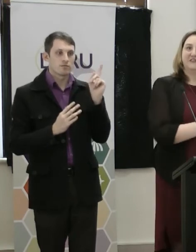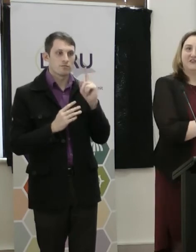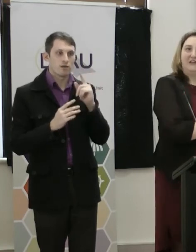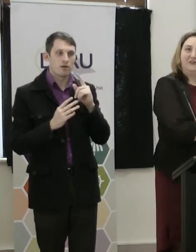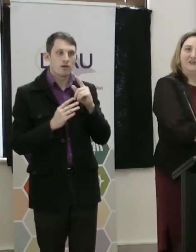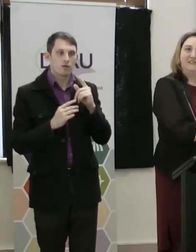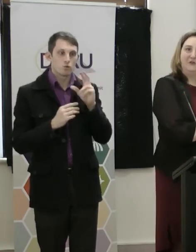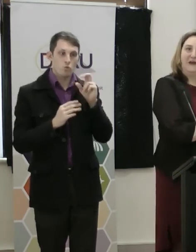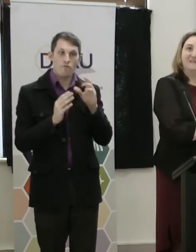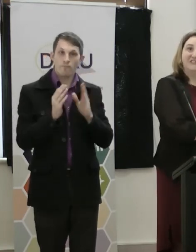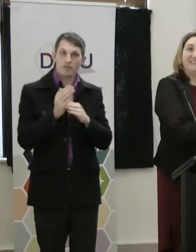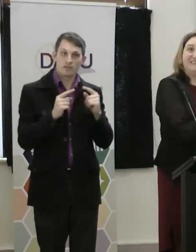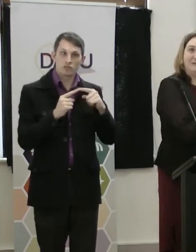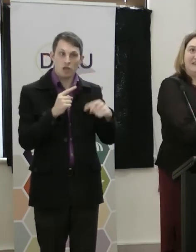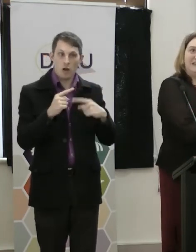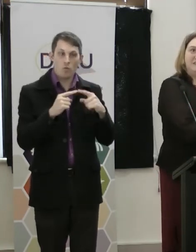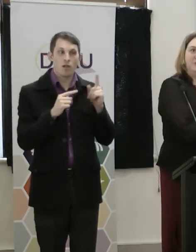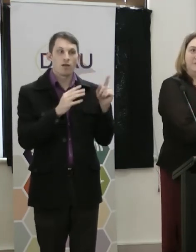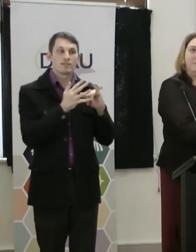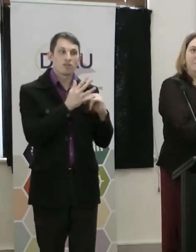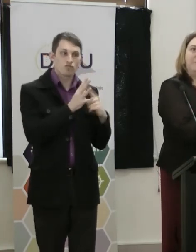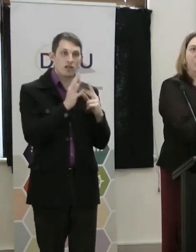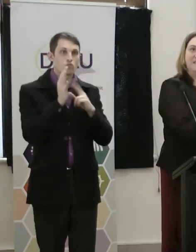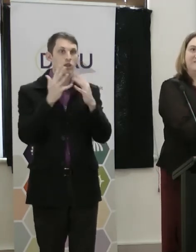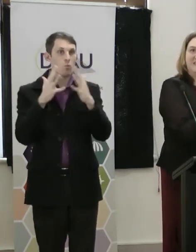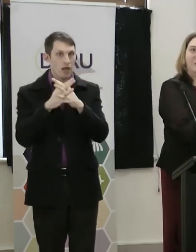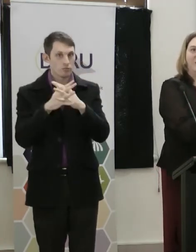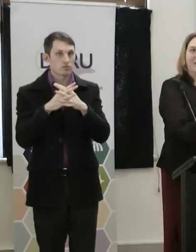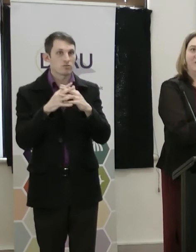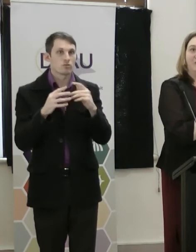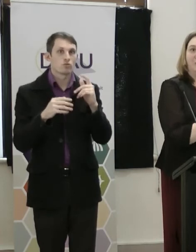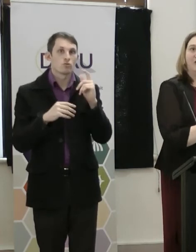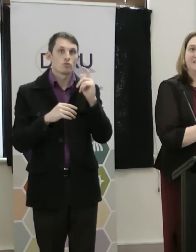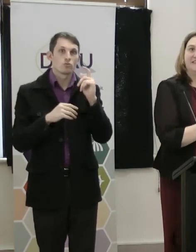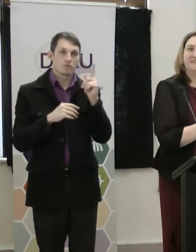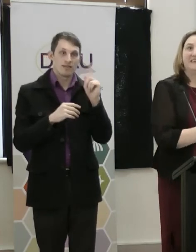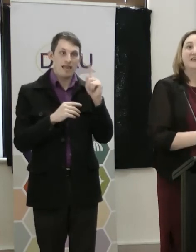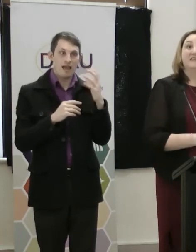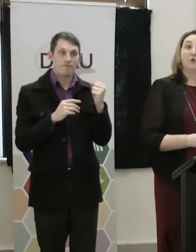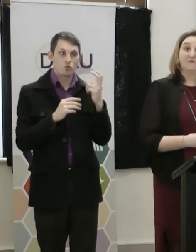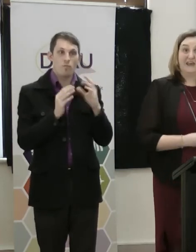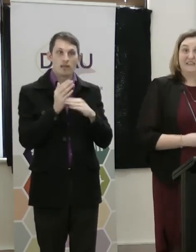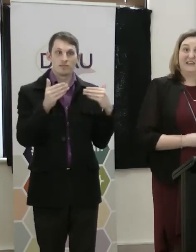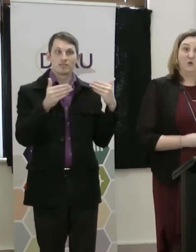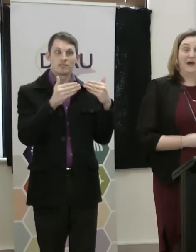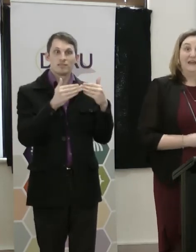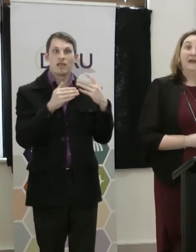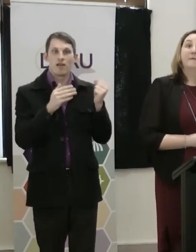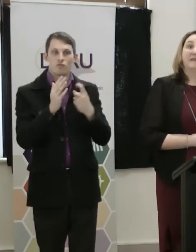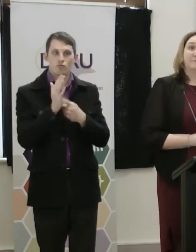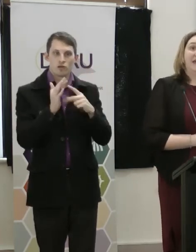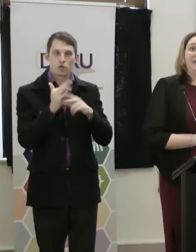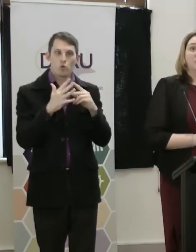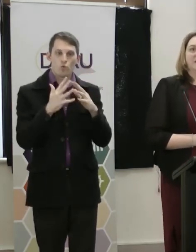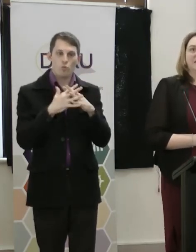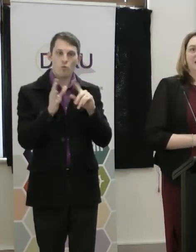and South Australia and New South Wales are just at the sort of midpoint of their 12-month renewal process. So all of that is underway,